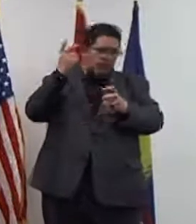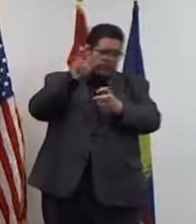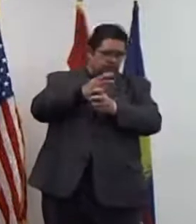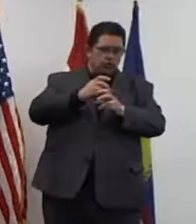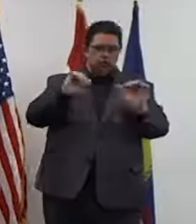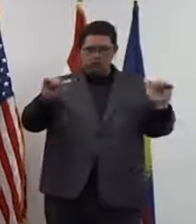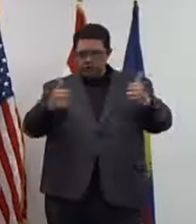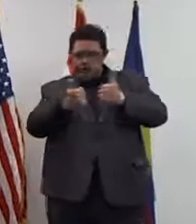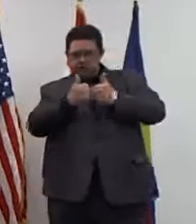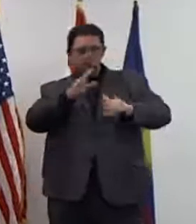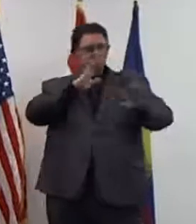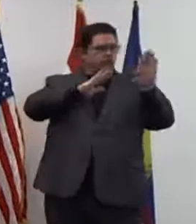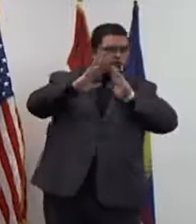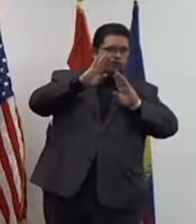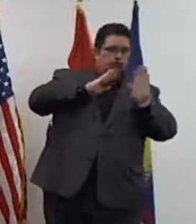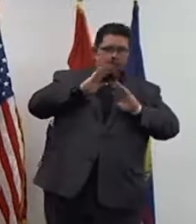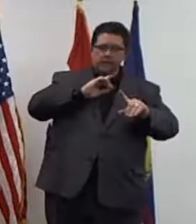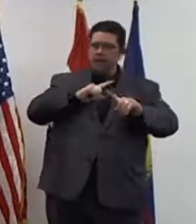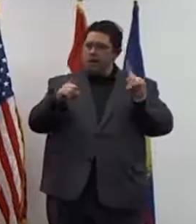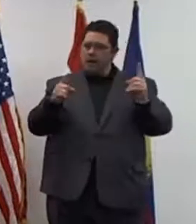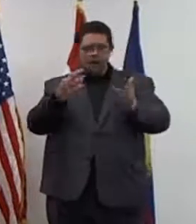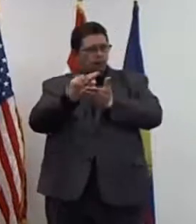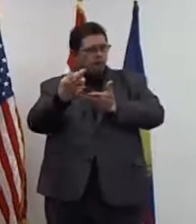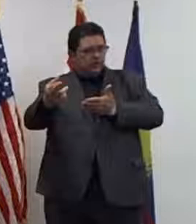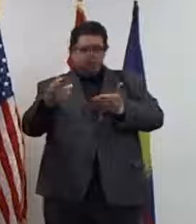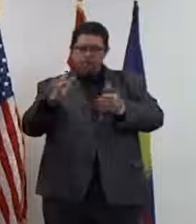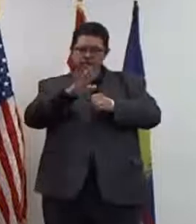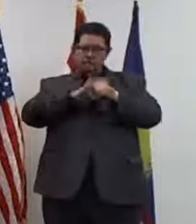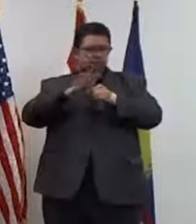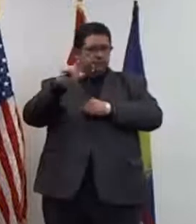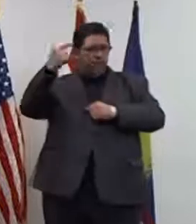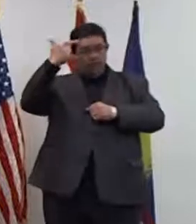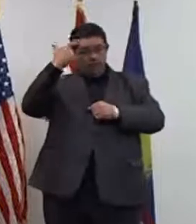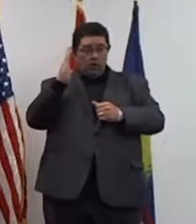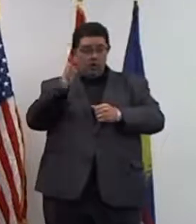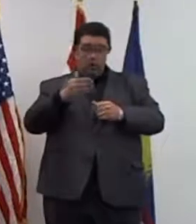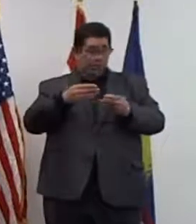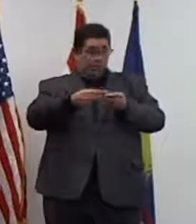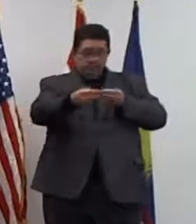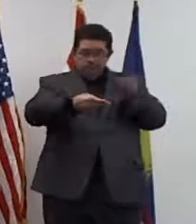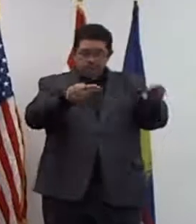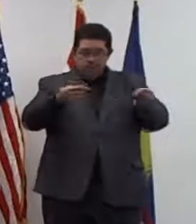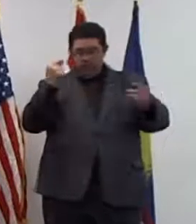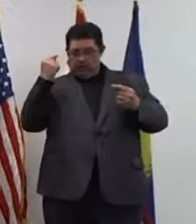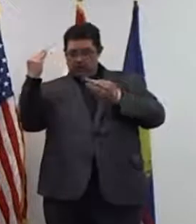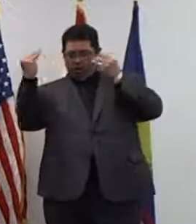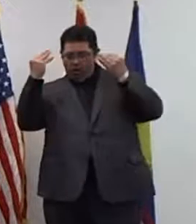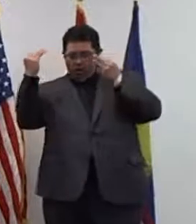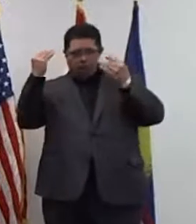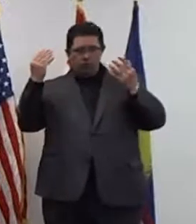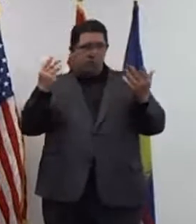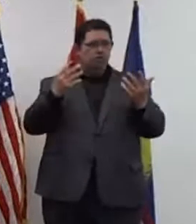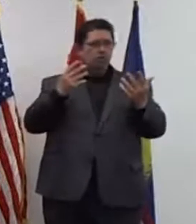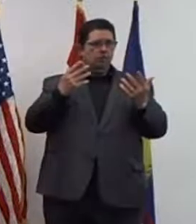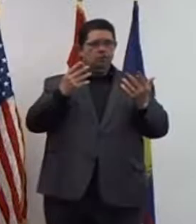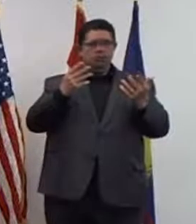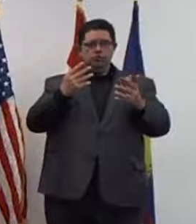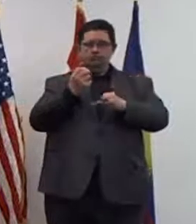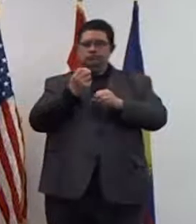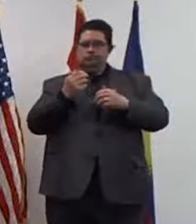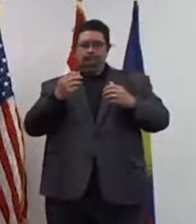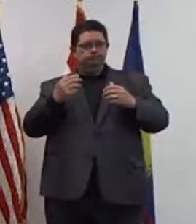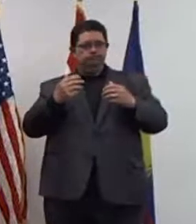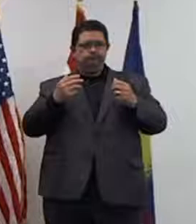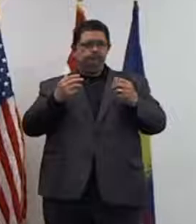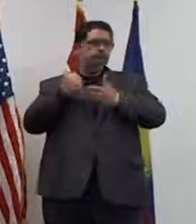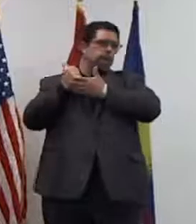challenging, we know it's frustrating, but the resources of county government will be applied in a thoughtful and productive and supportive way